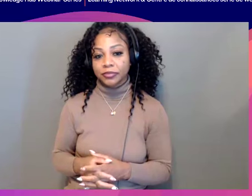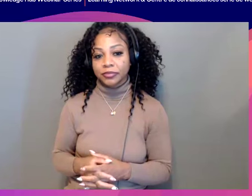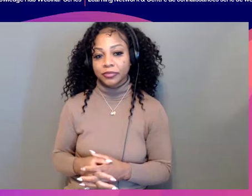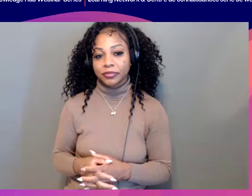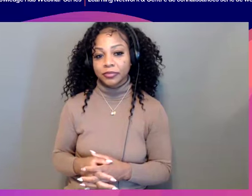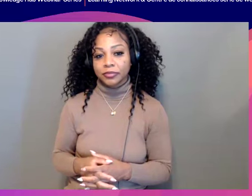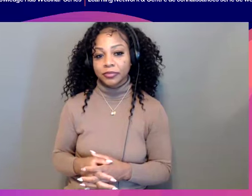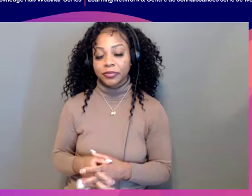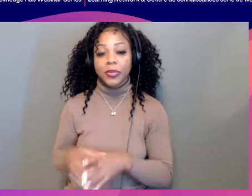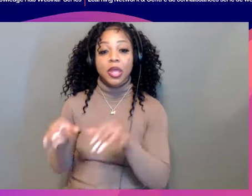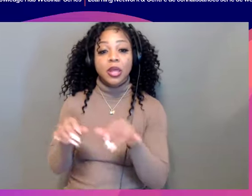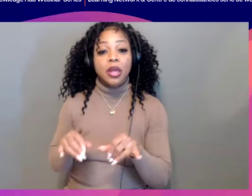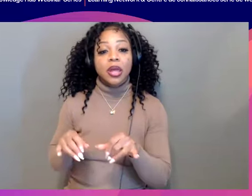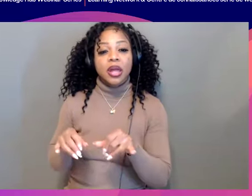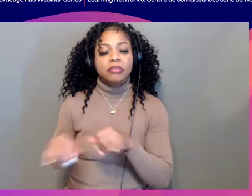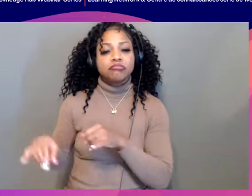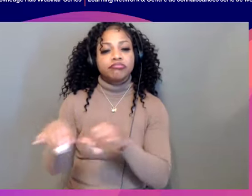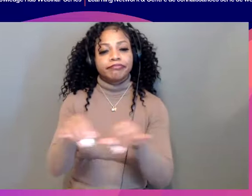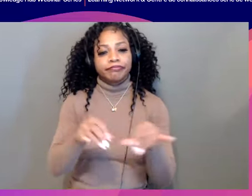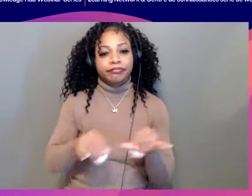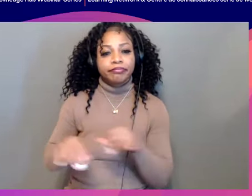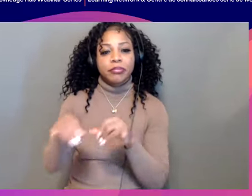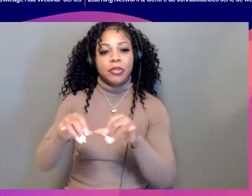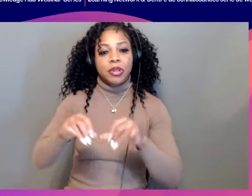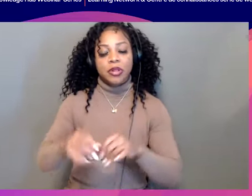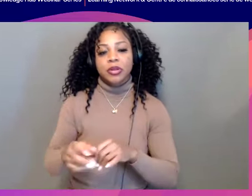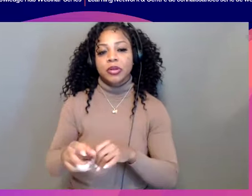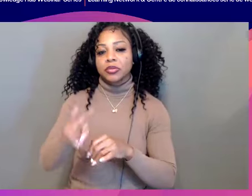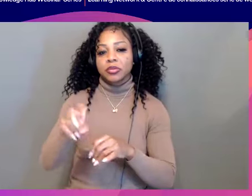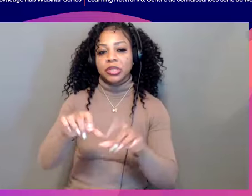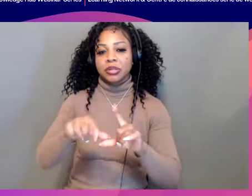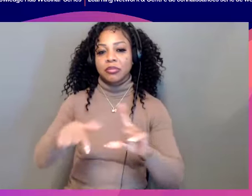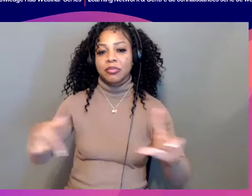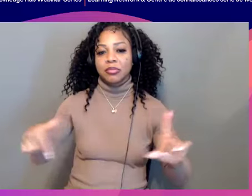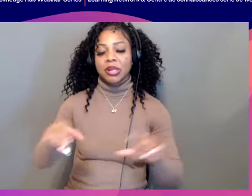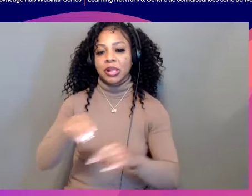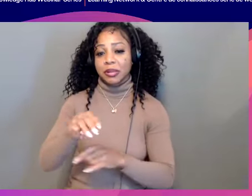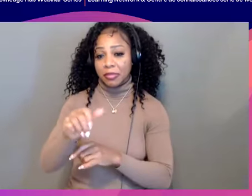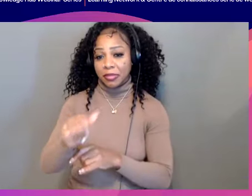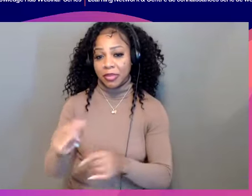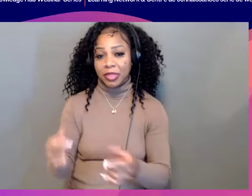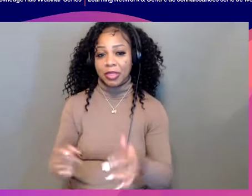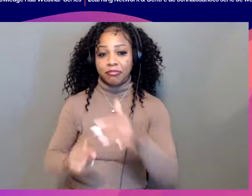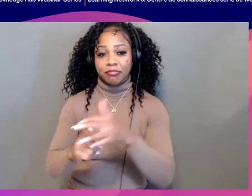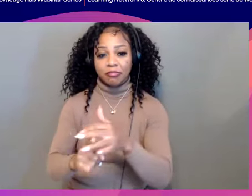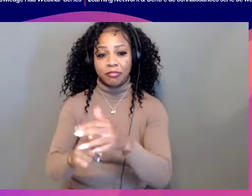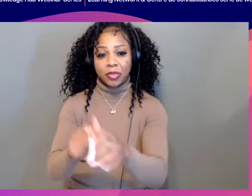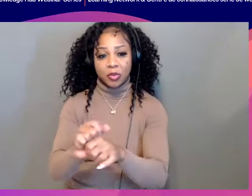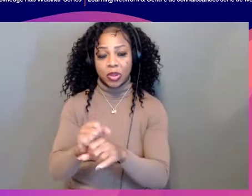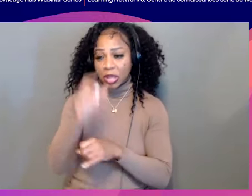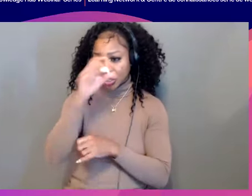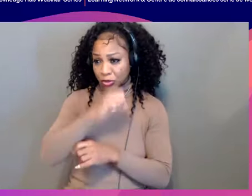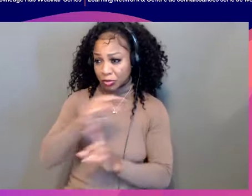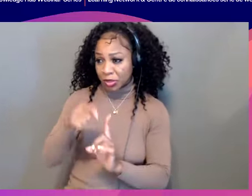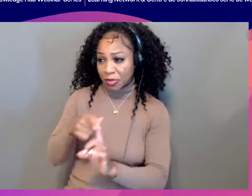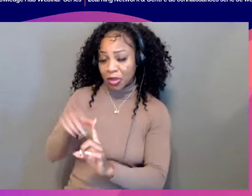So common to SLGBTQIA plus microaggressions at work include assumptions about gender identity